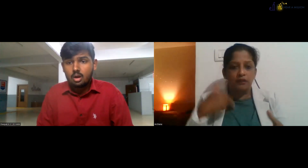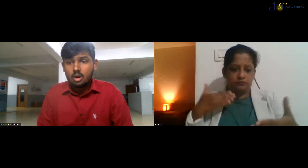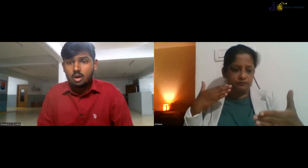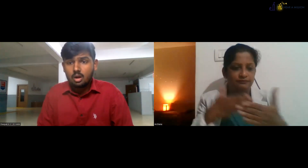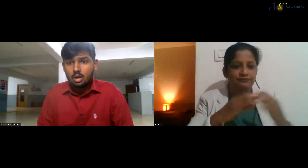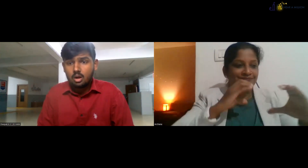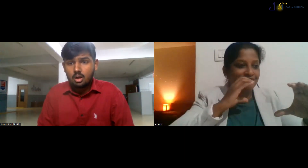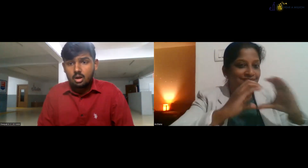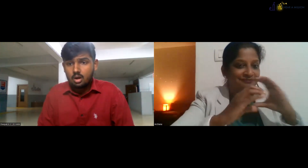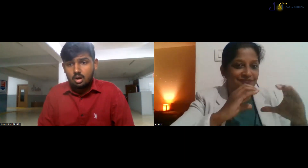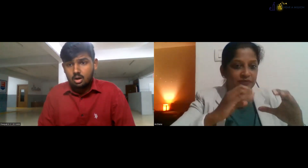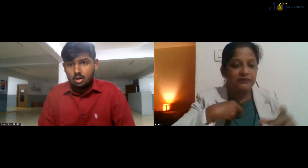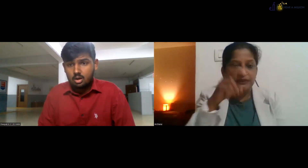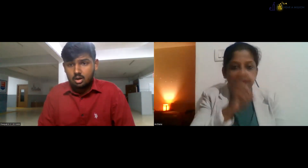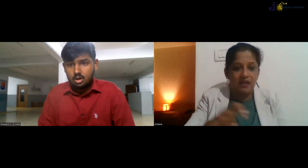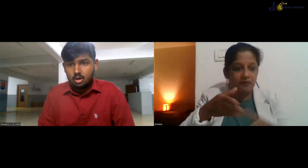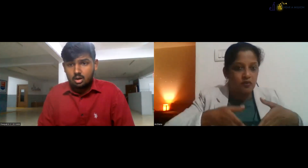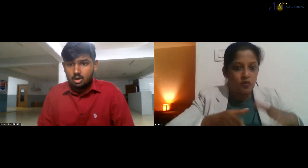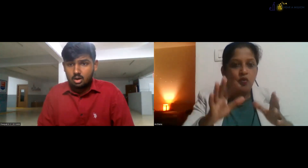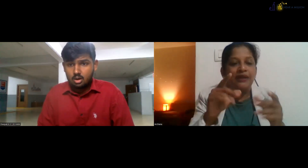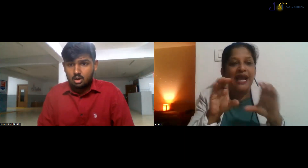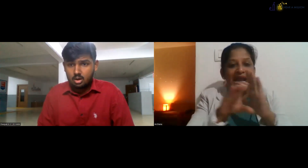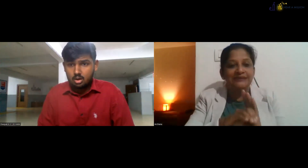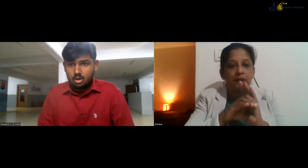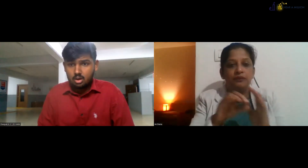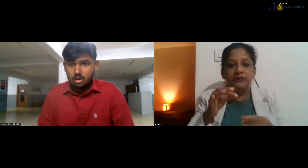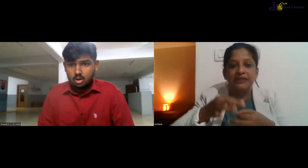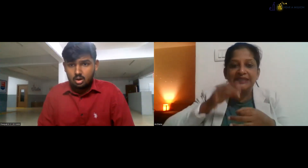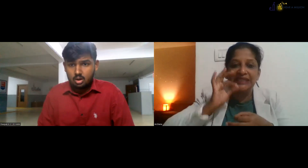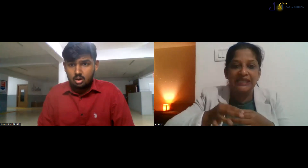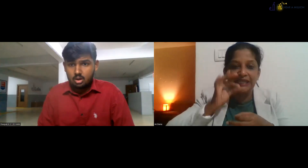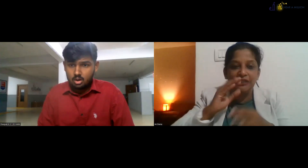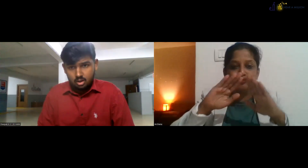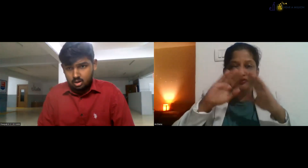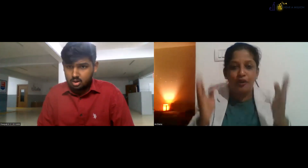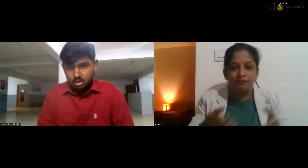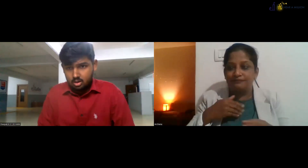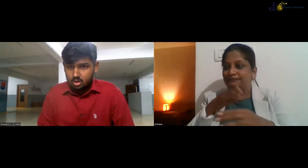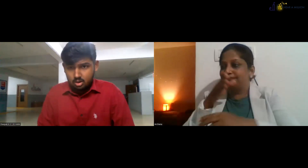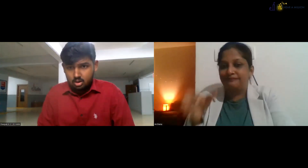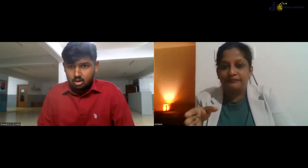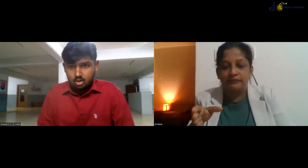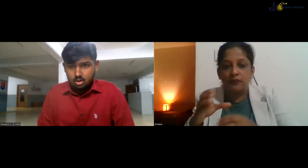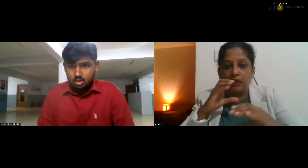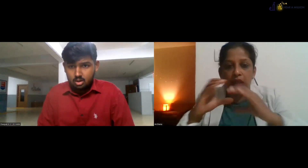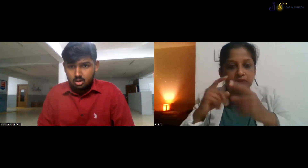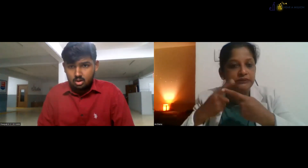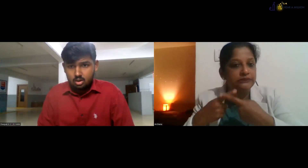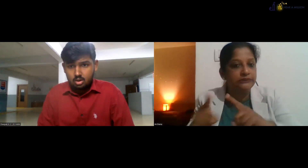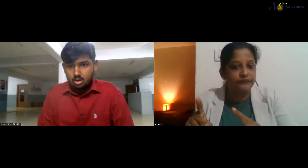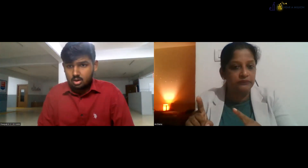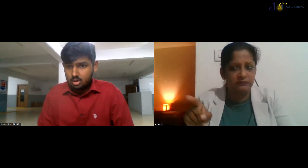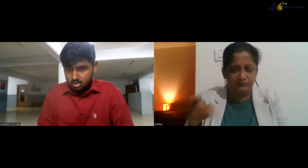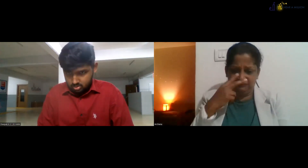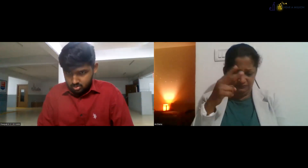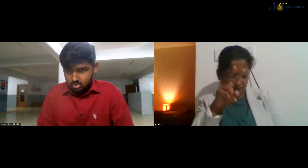is for us also is a challenge. So being a deaf woman traveler, what do you challenges you